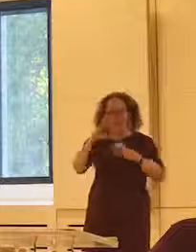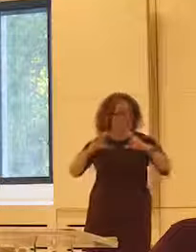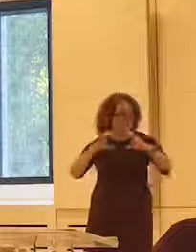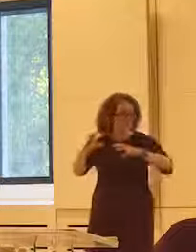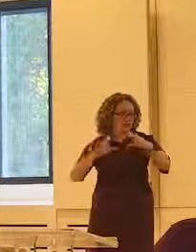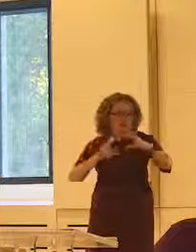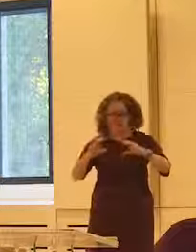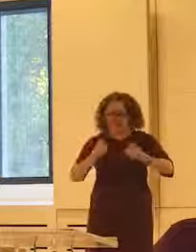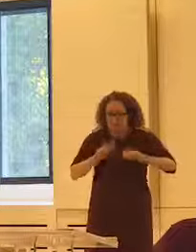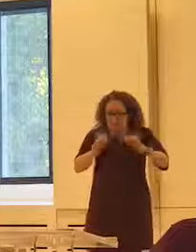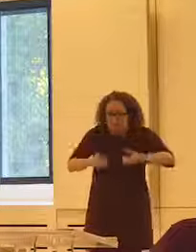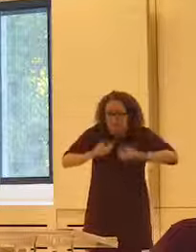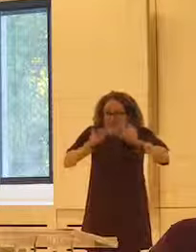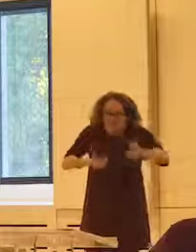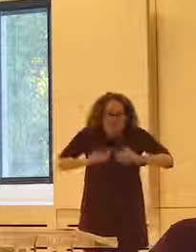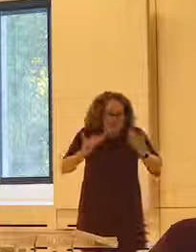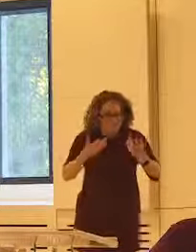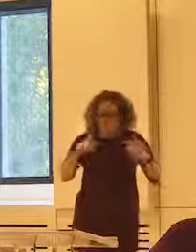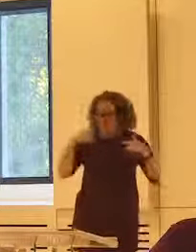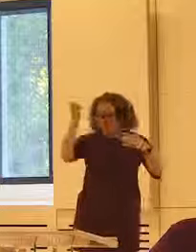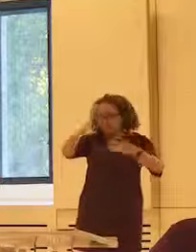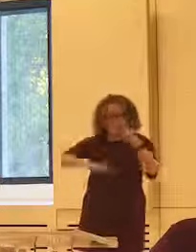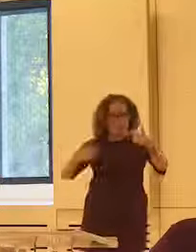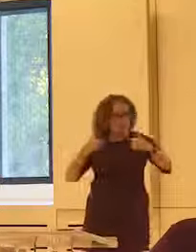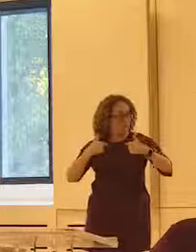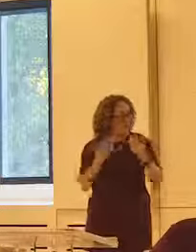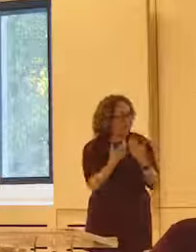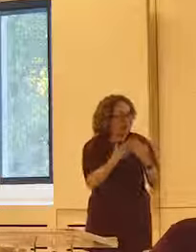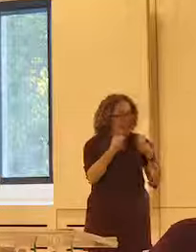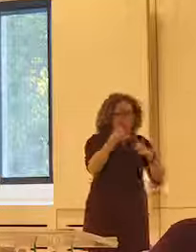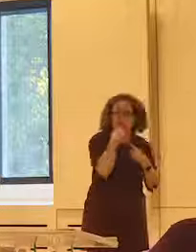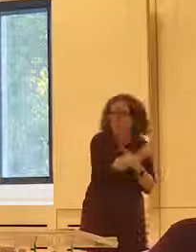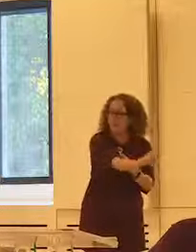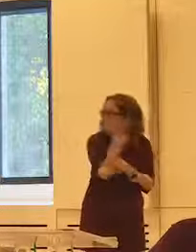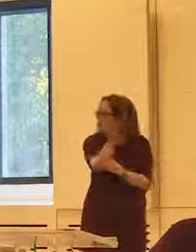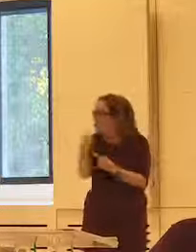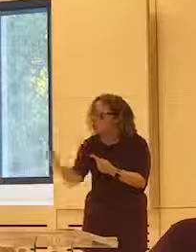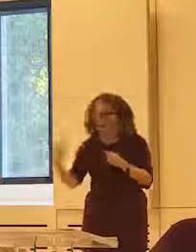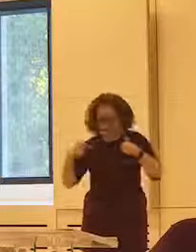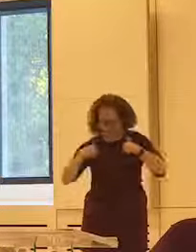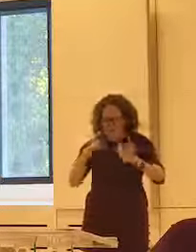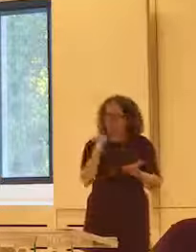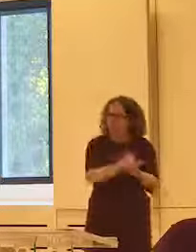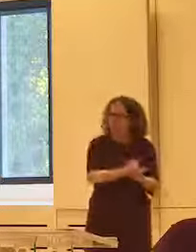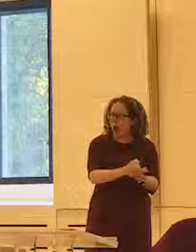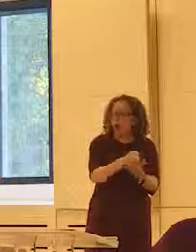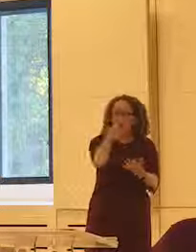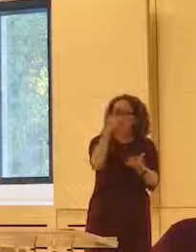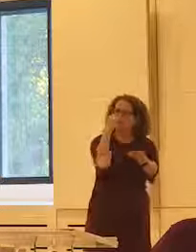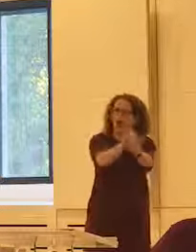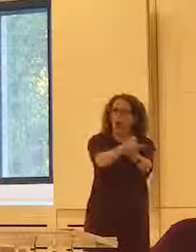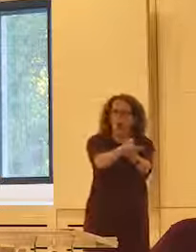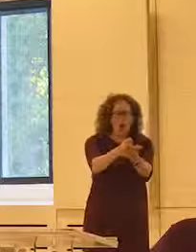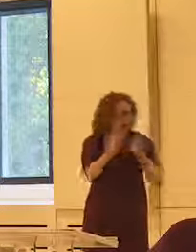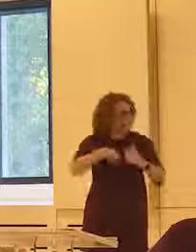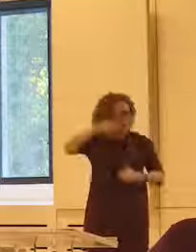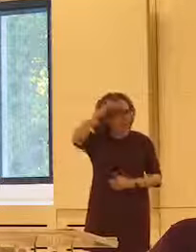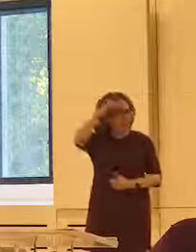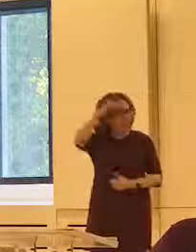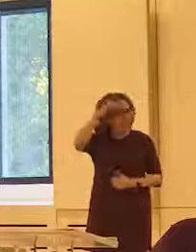deaf than hearing people, and that explains the impact. So